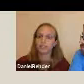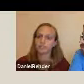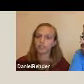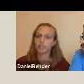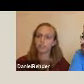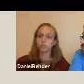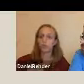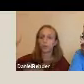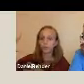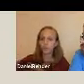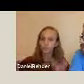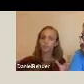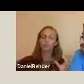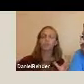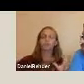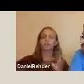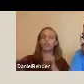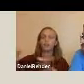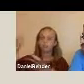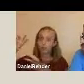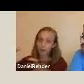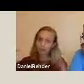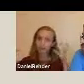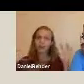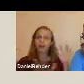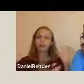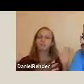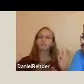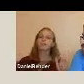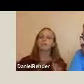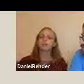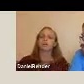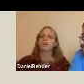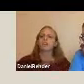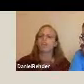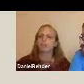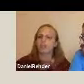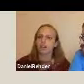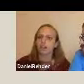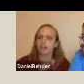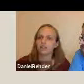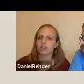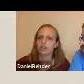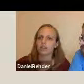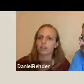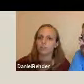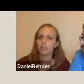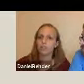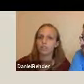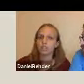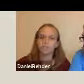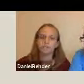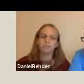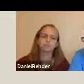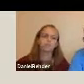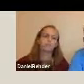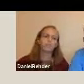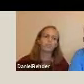before that summer. And so it was all through that summer that was kind of rapid fire information that God was teaching